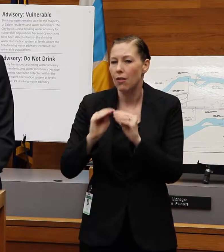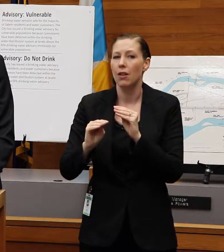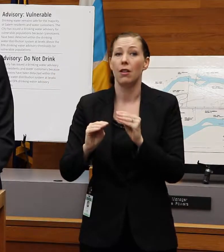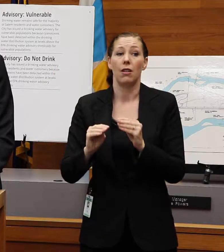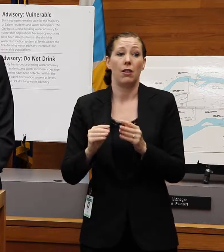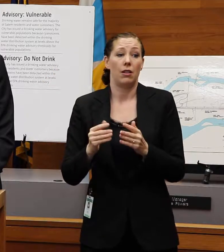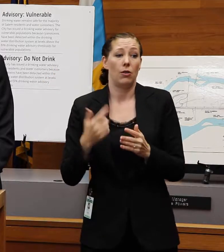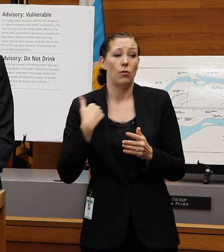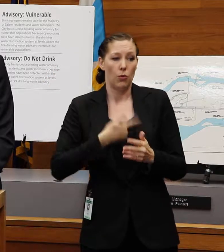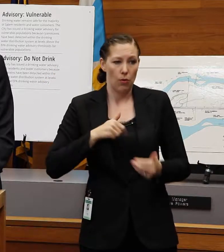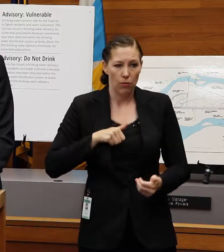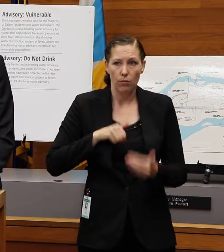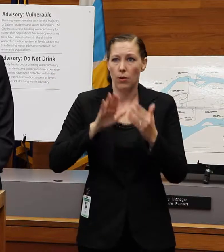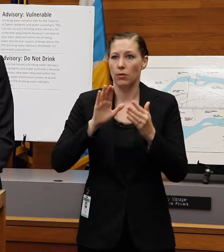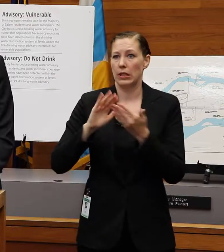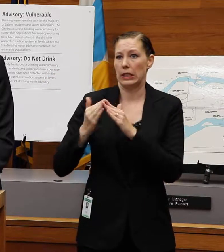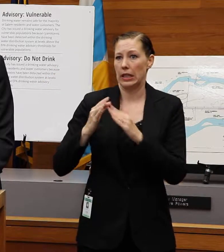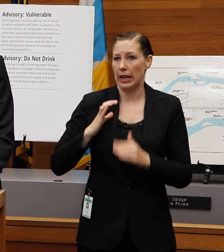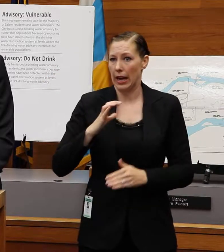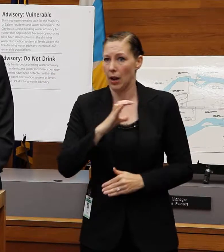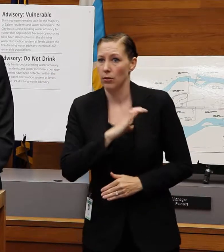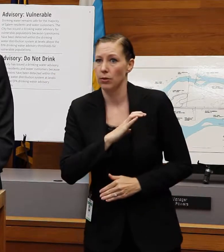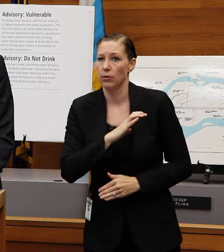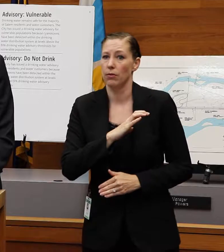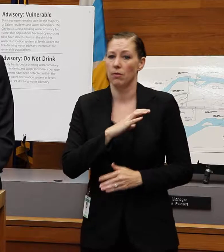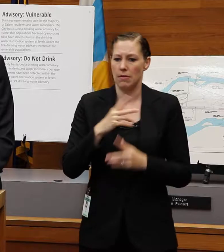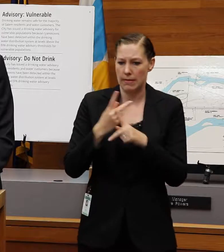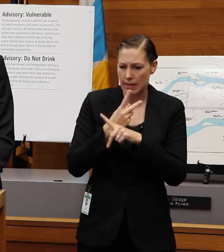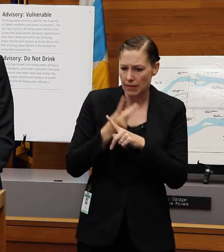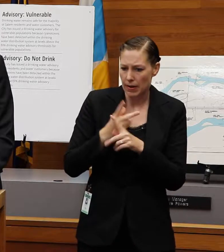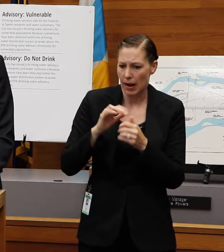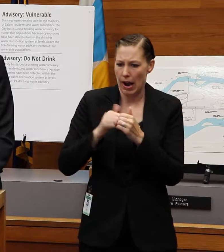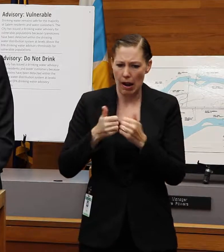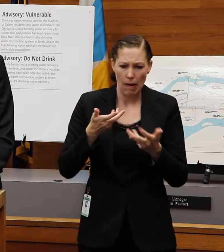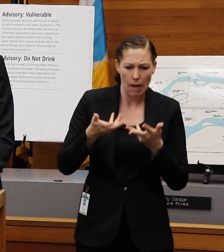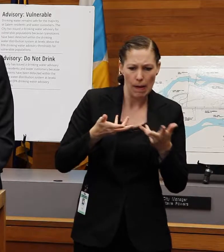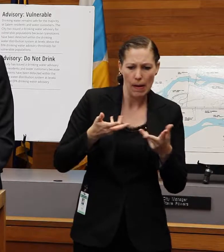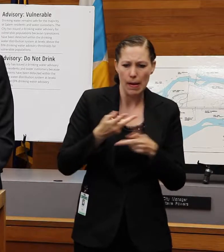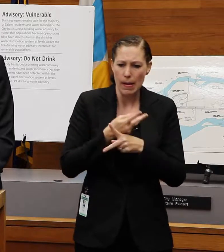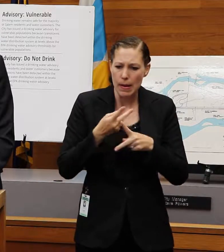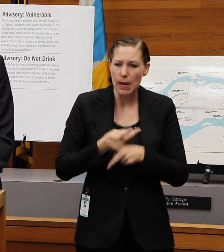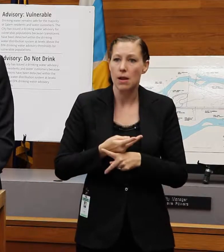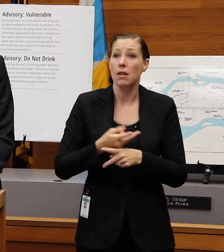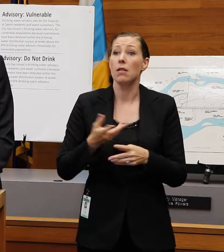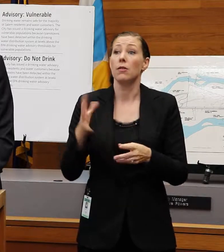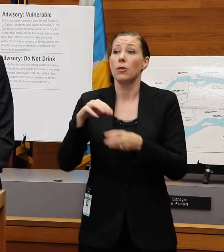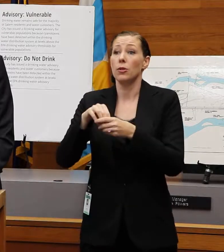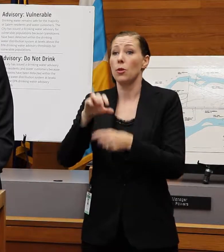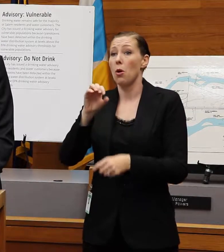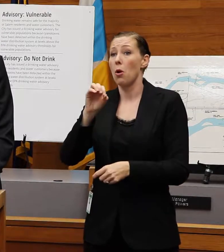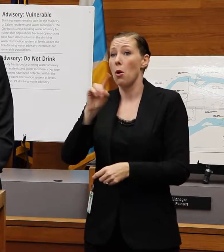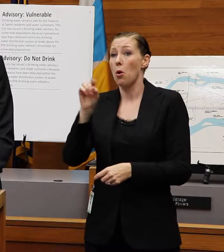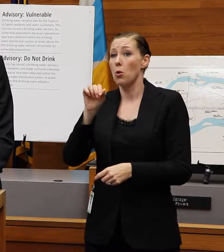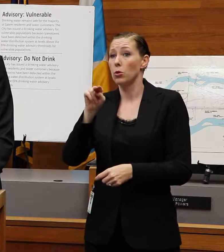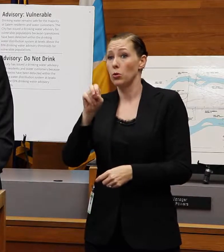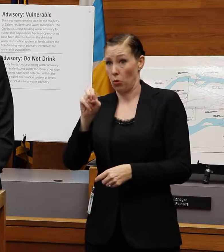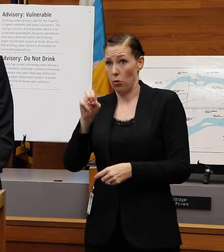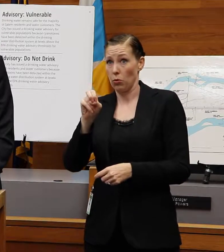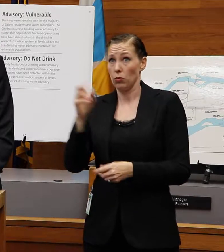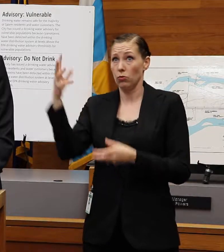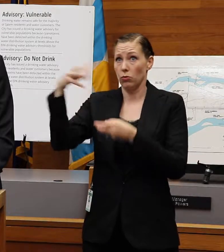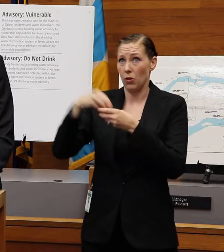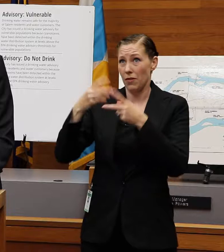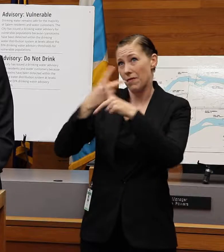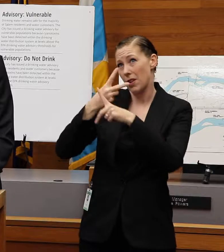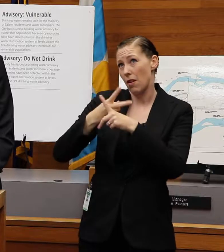approaches to our water, such as ozone. And if there are follow-up questions on that, I'd have Peter Fernandez, our Public Works